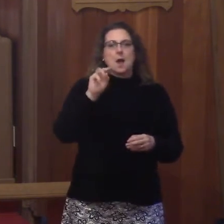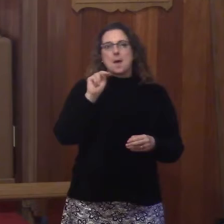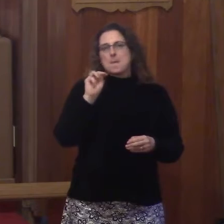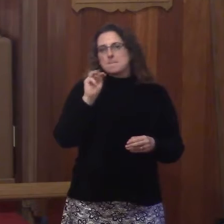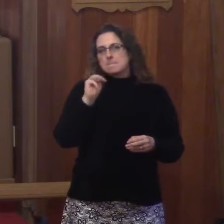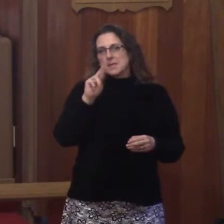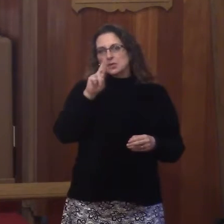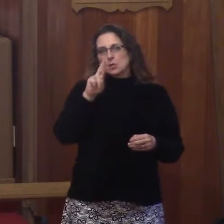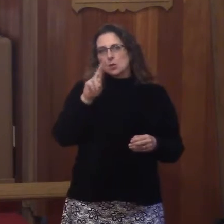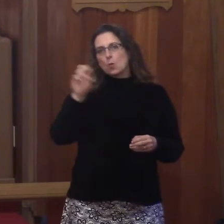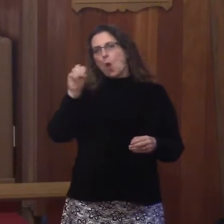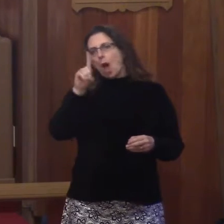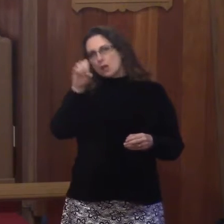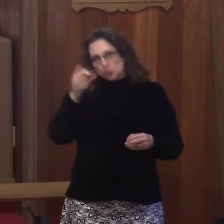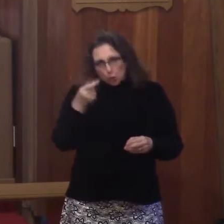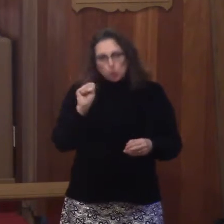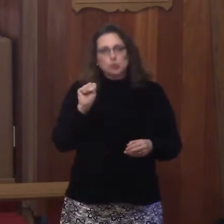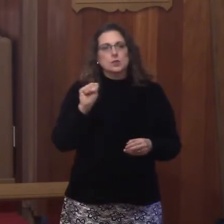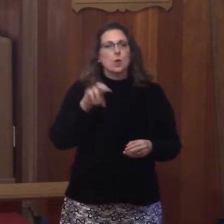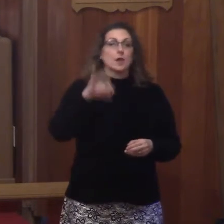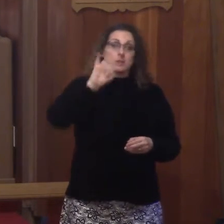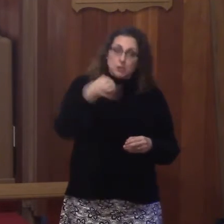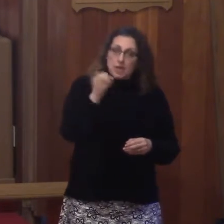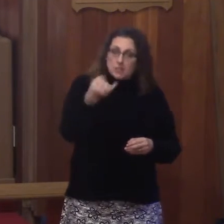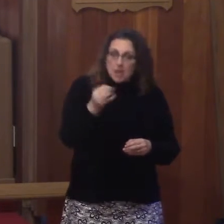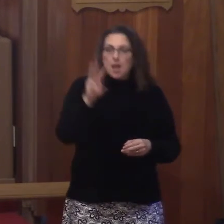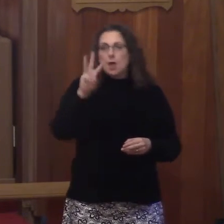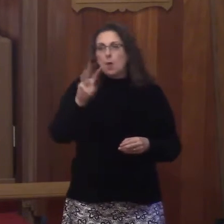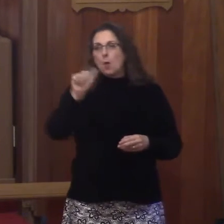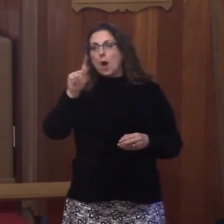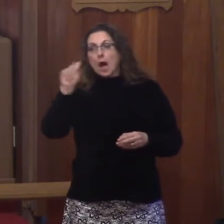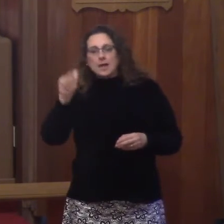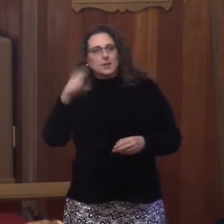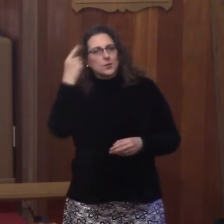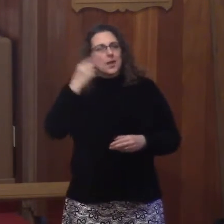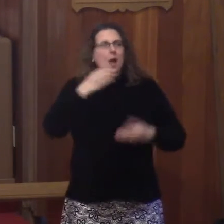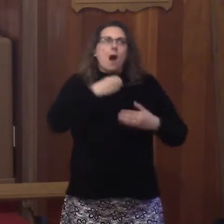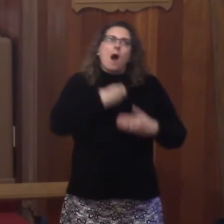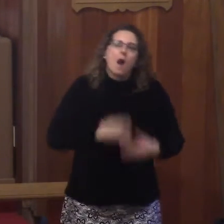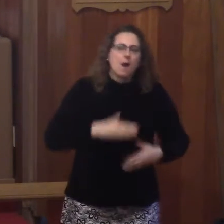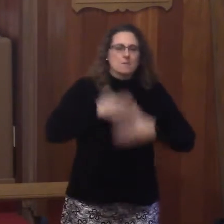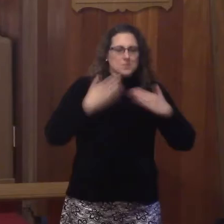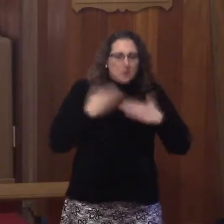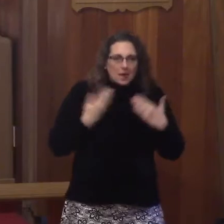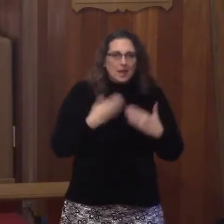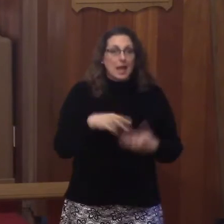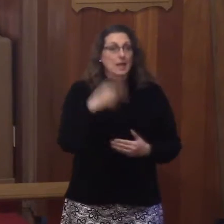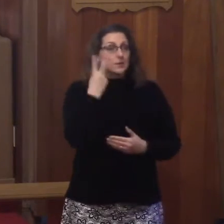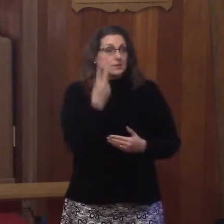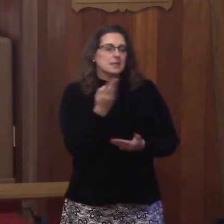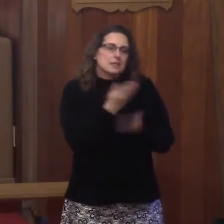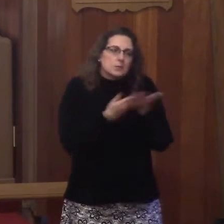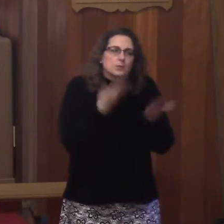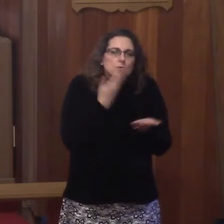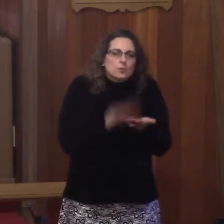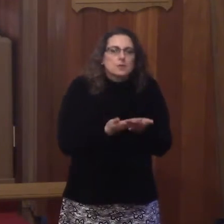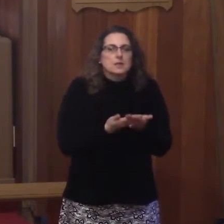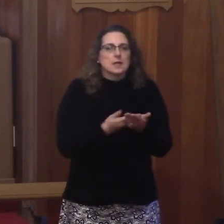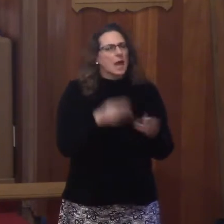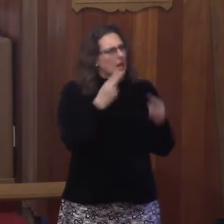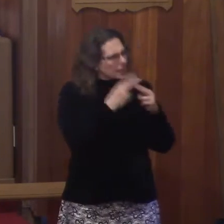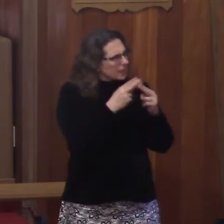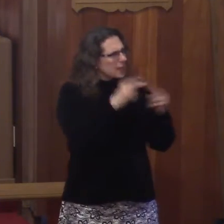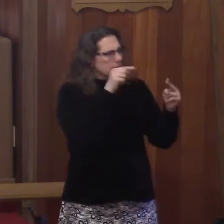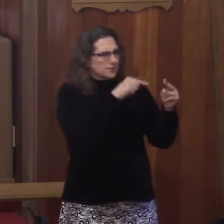J.J. Watt. You think of hope and joy, and you see some goodness. A